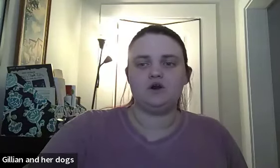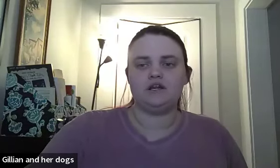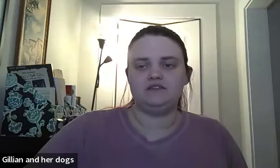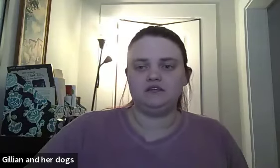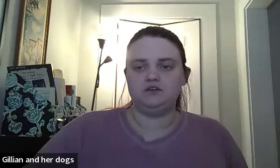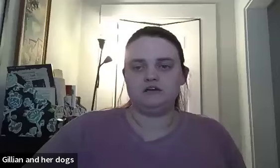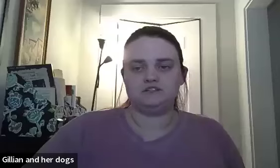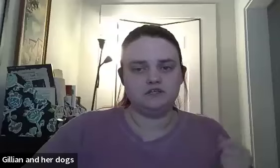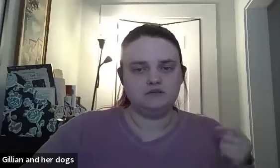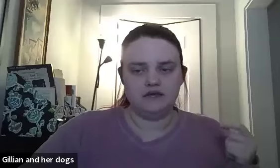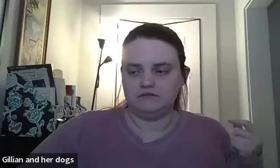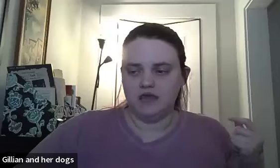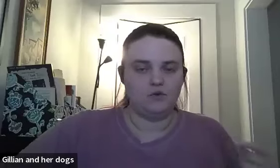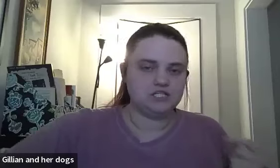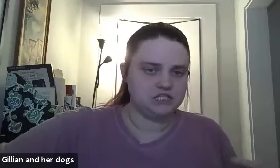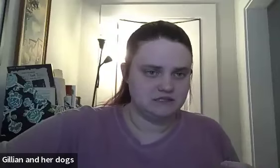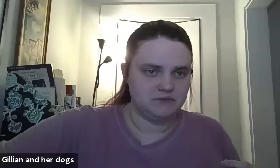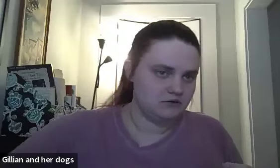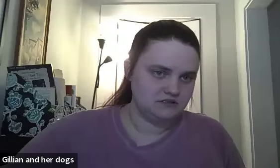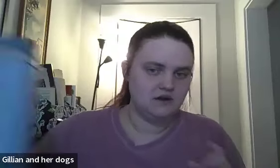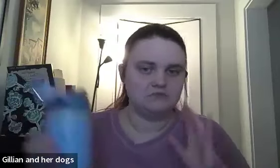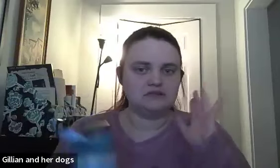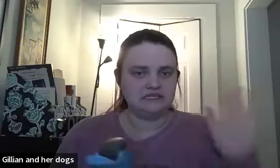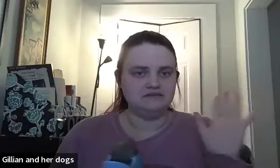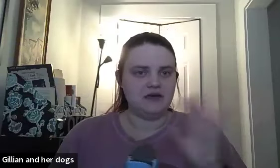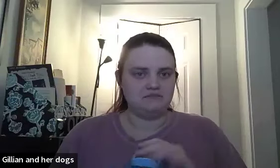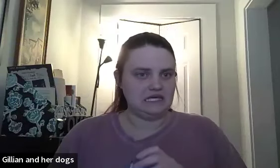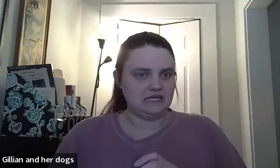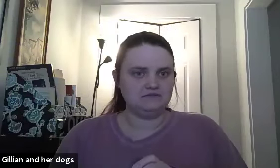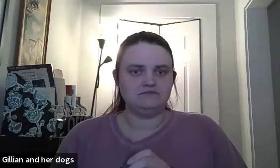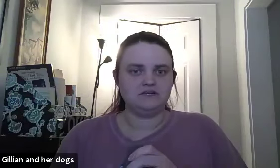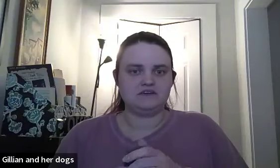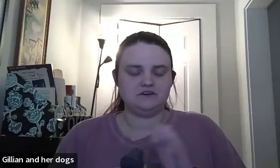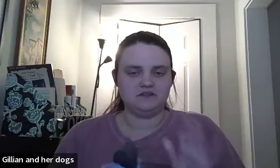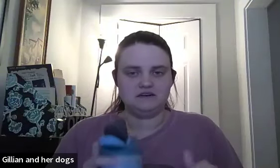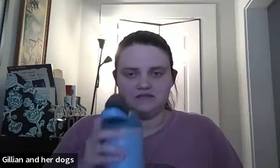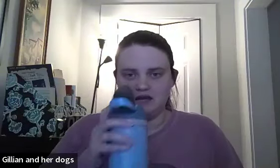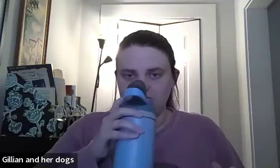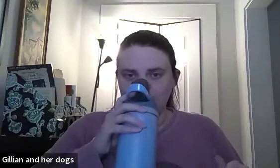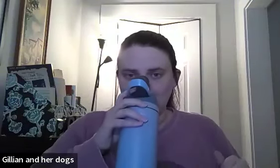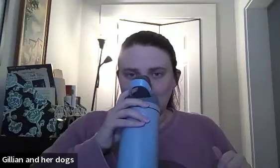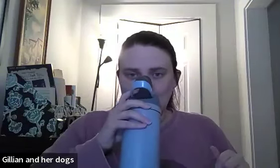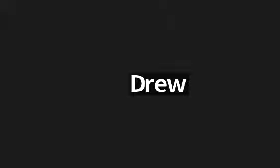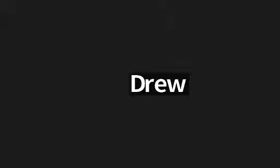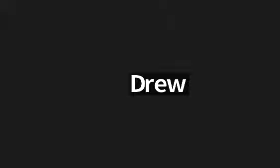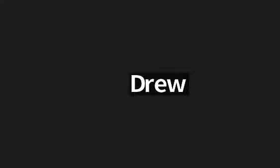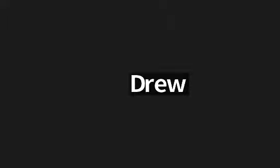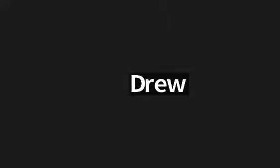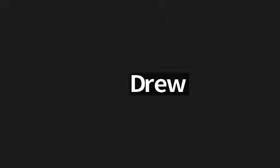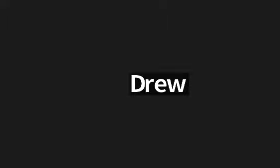or anything you guys are like have questions about, I'm gonna leave that be because I figure that's enough time. Adverbs, like